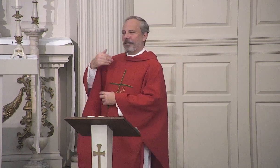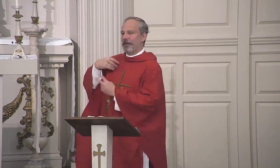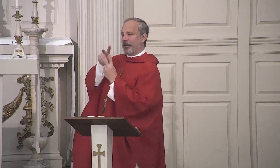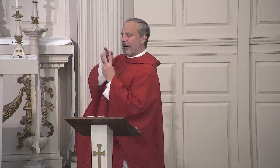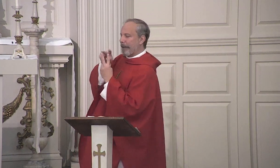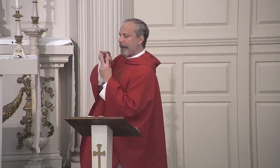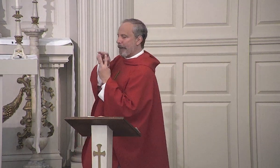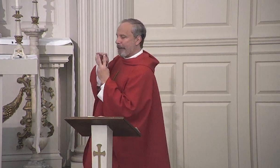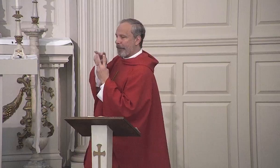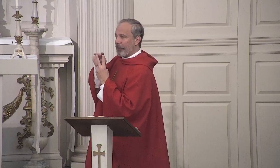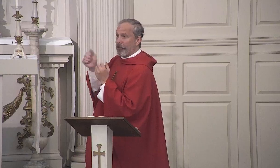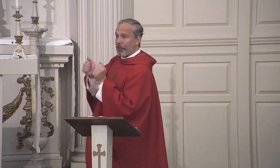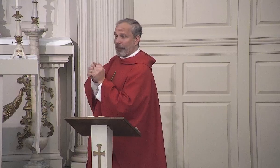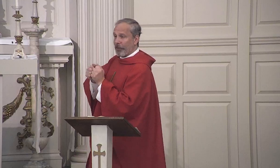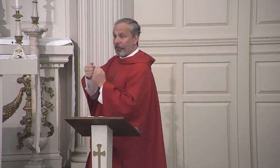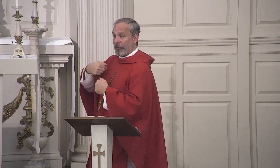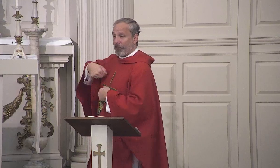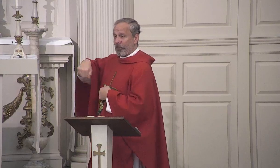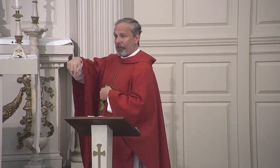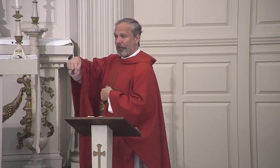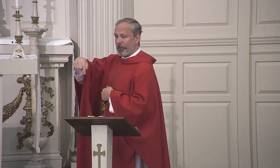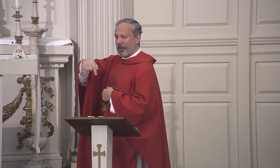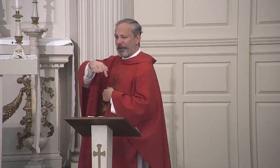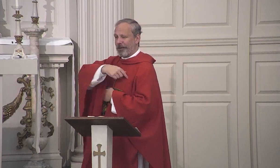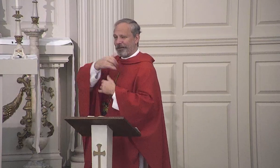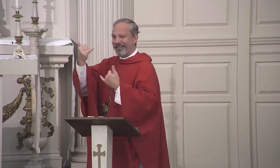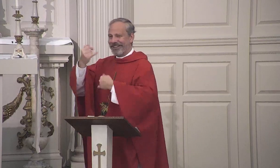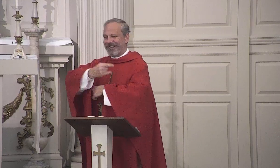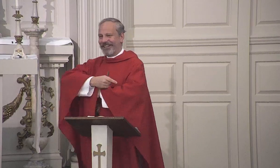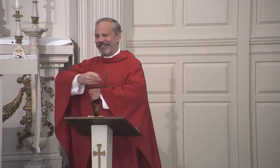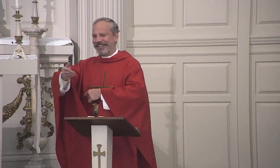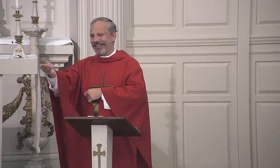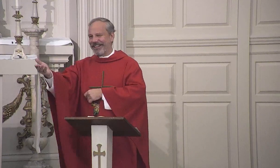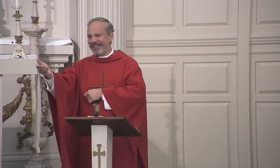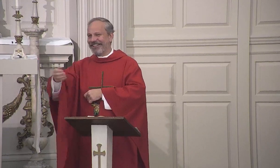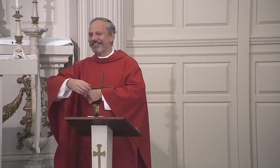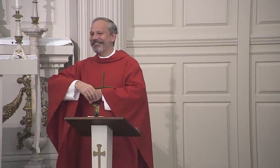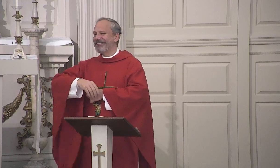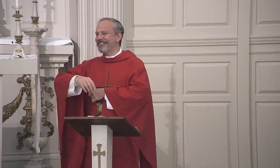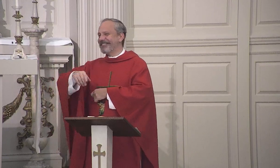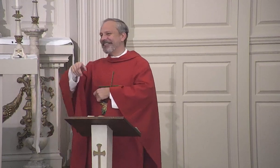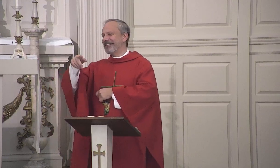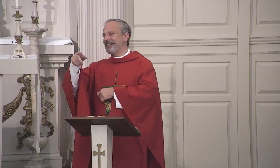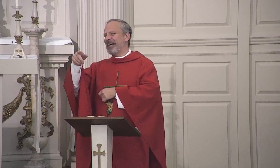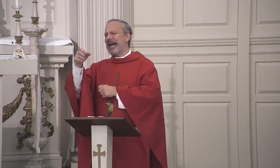We have a young couple with us today.